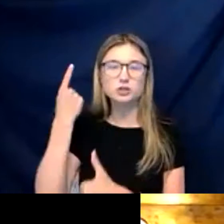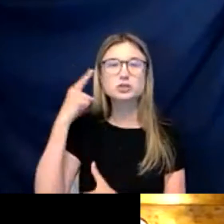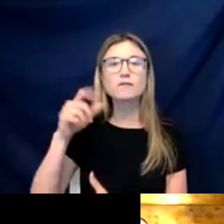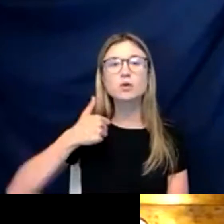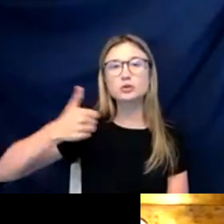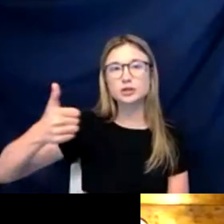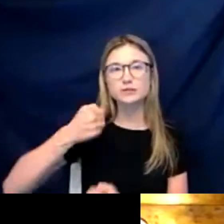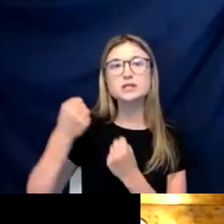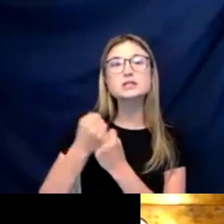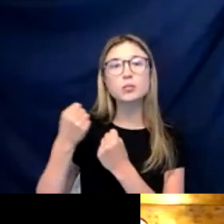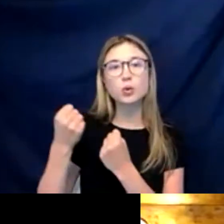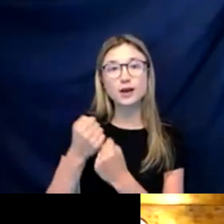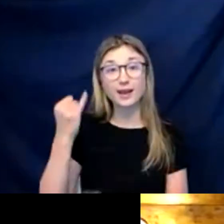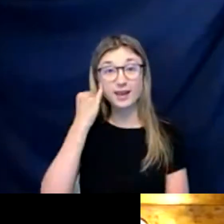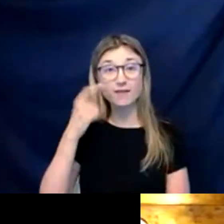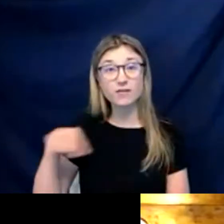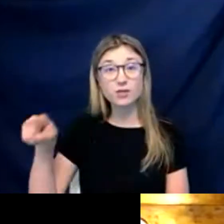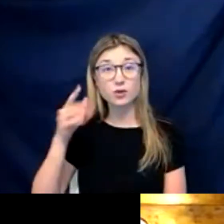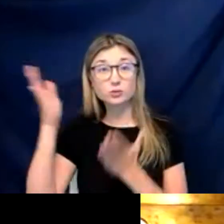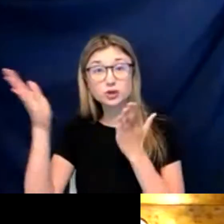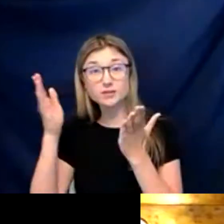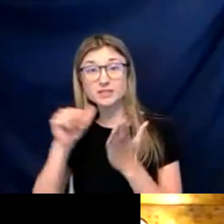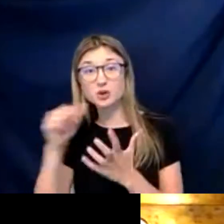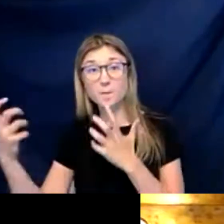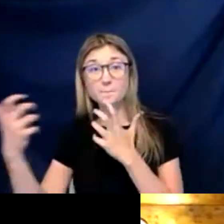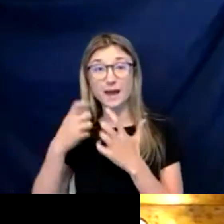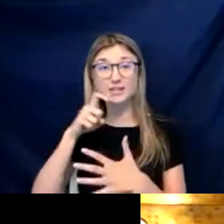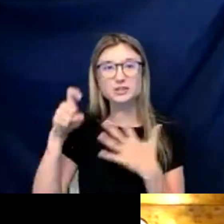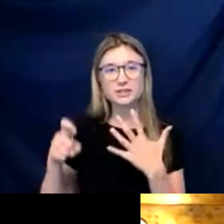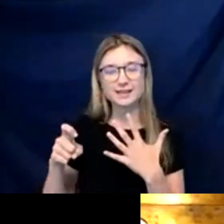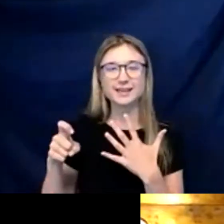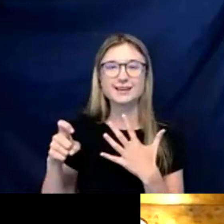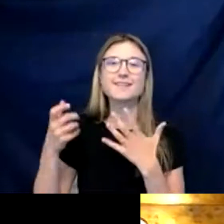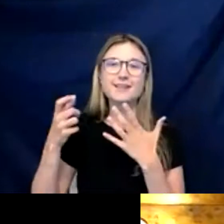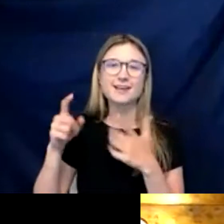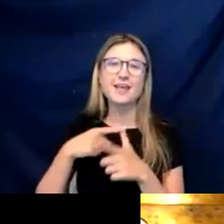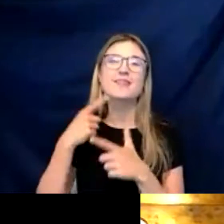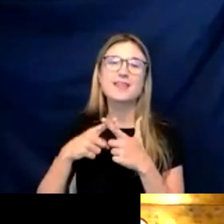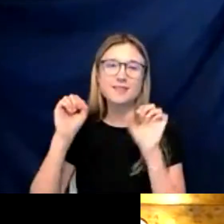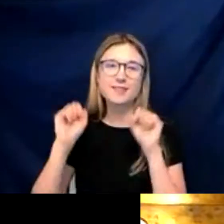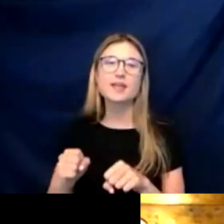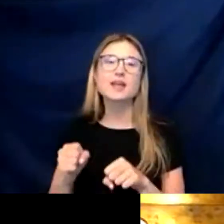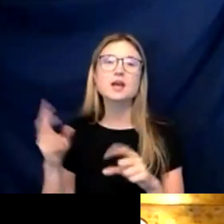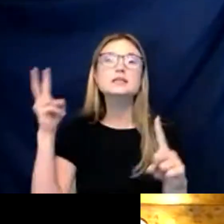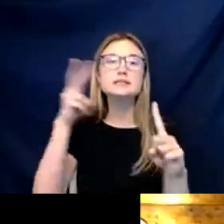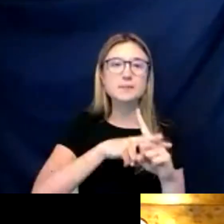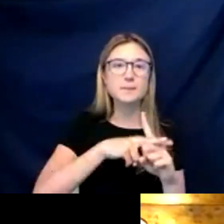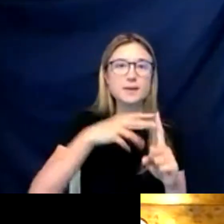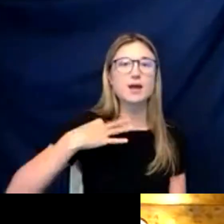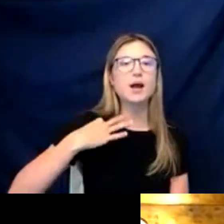And if those services do not fit the need, then they can submit an application for